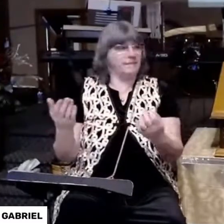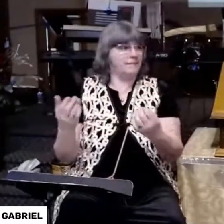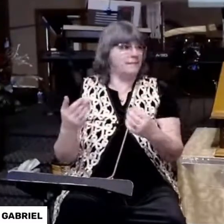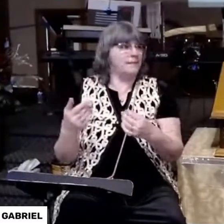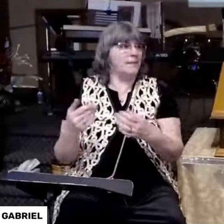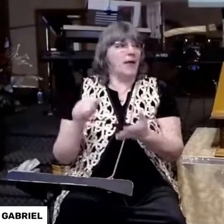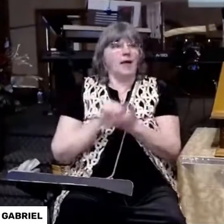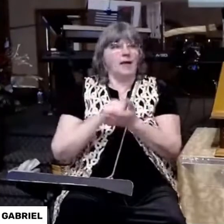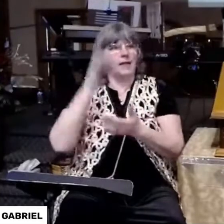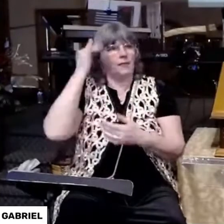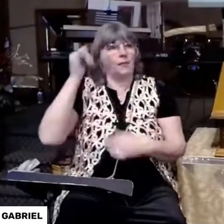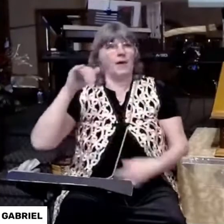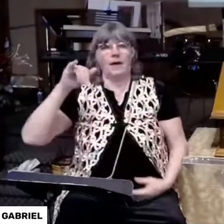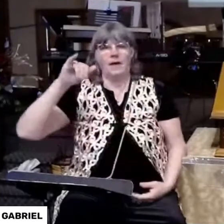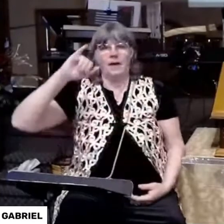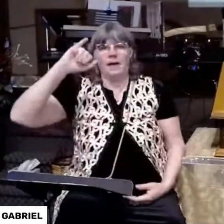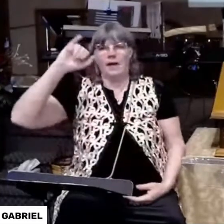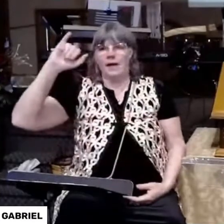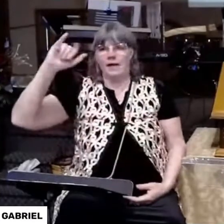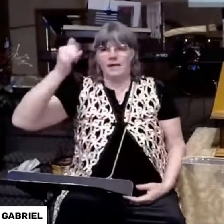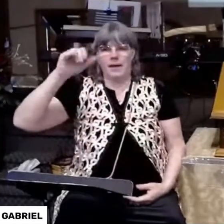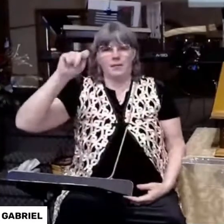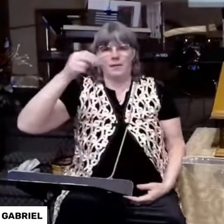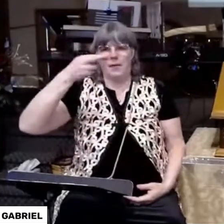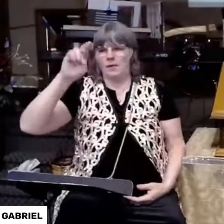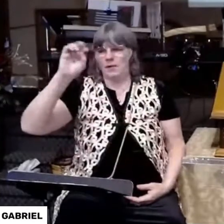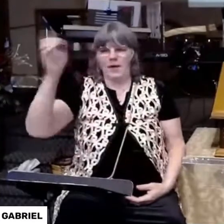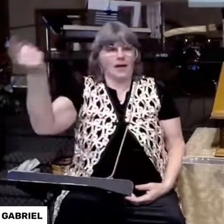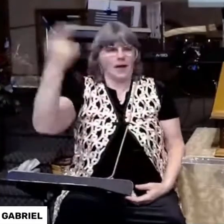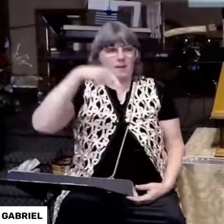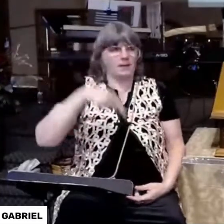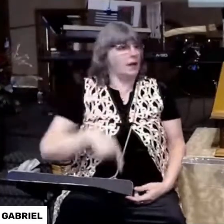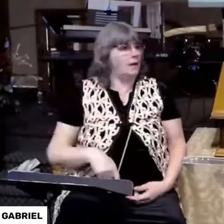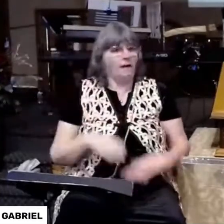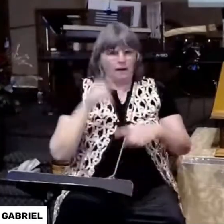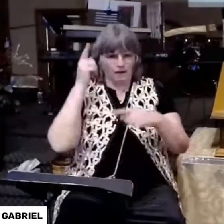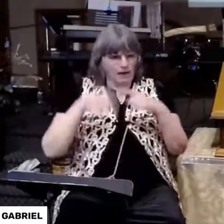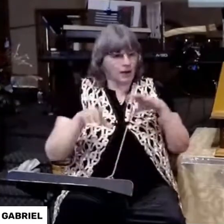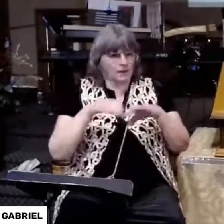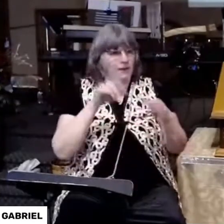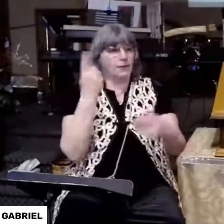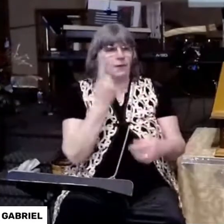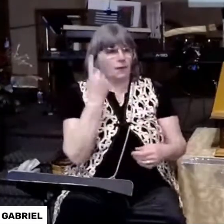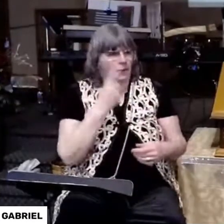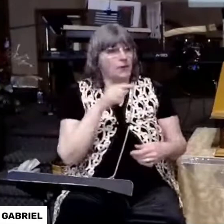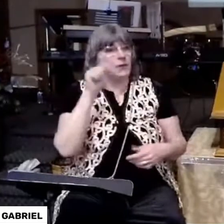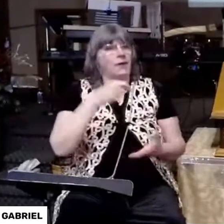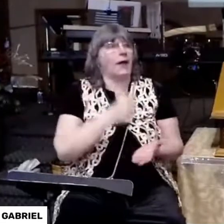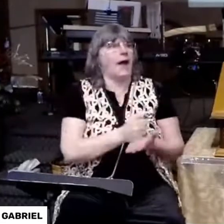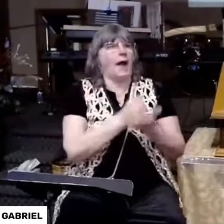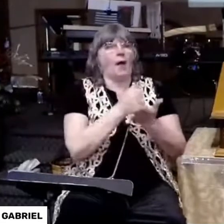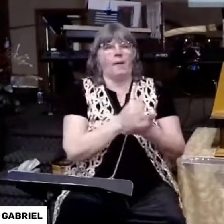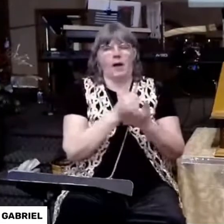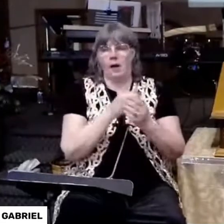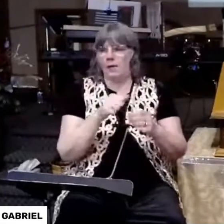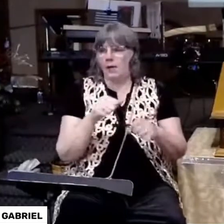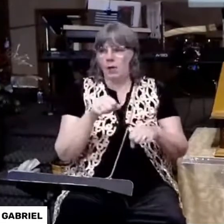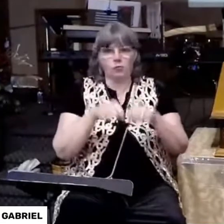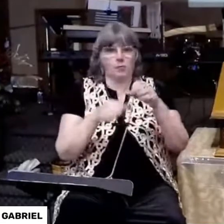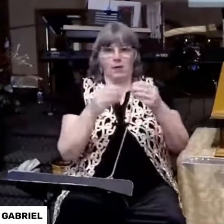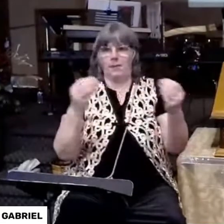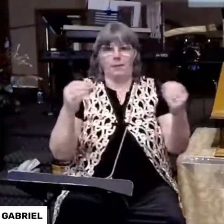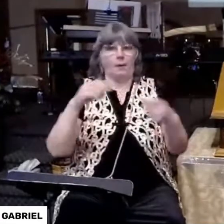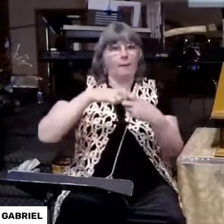Yitro came and told Moshe, hey, you can't do this by yourself. You got to delegate a little bit. Get yourself some help. They're running you